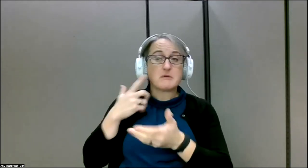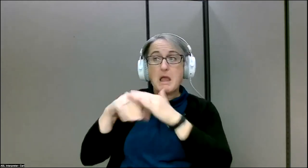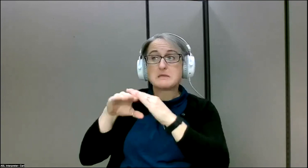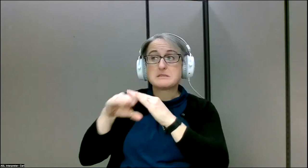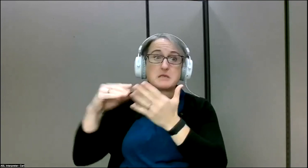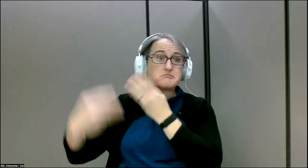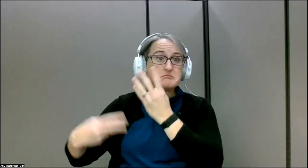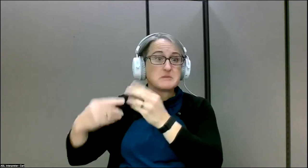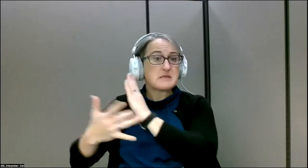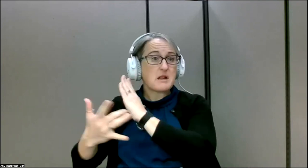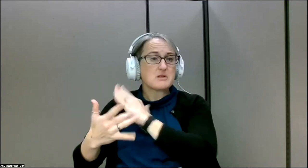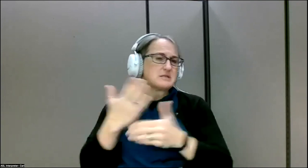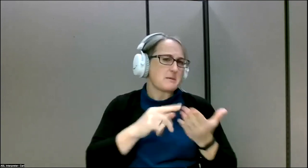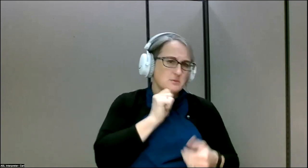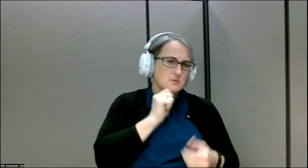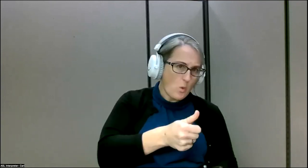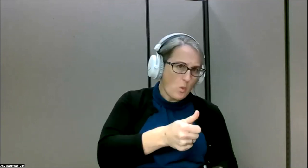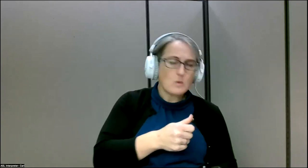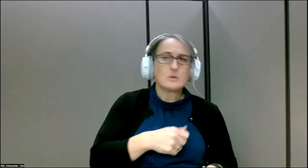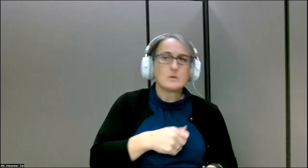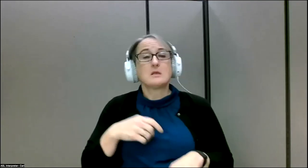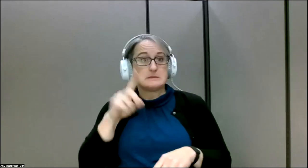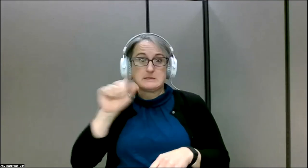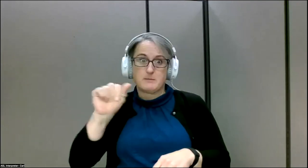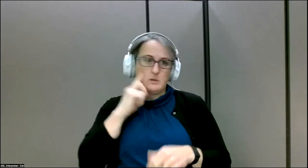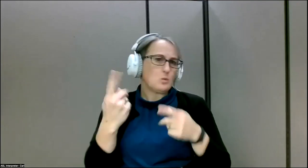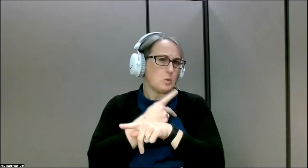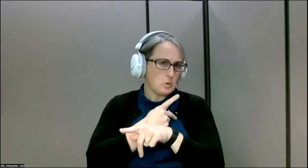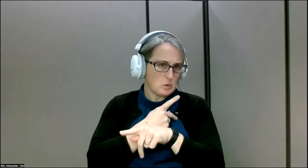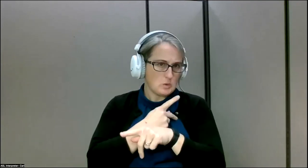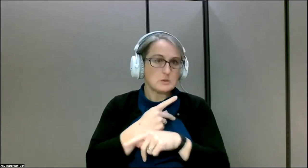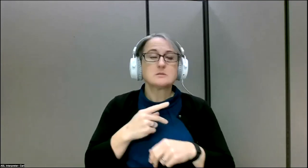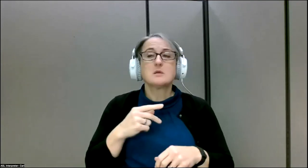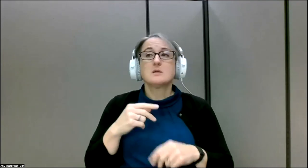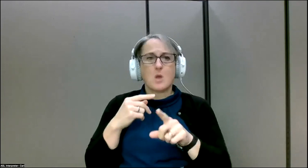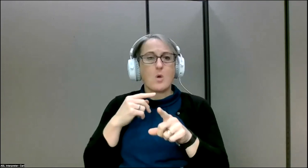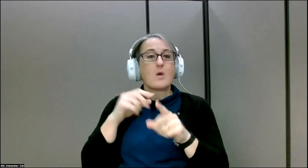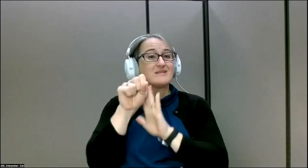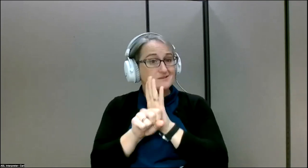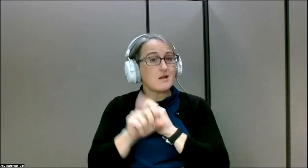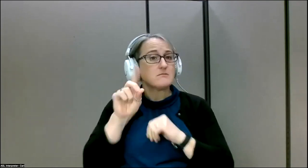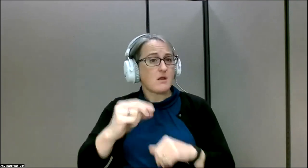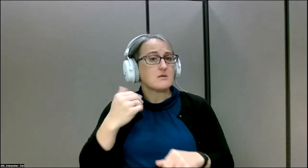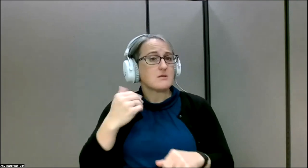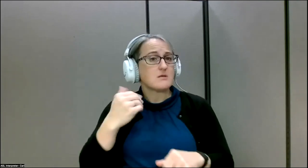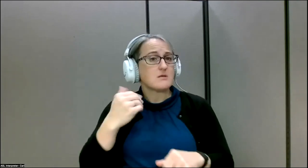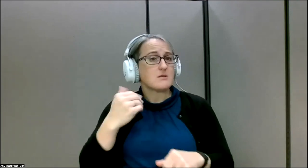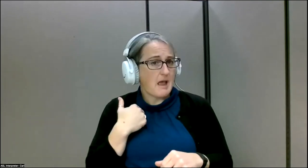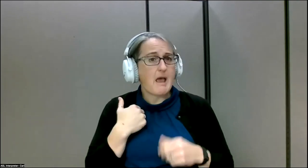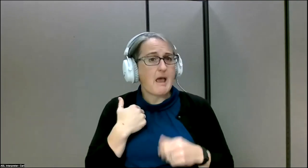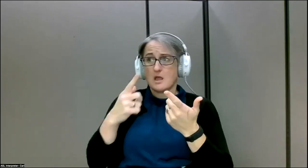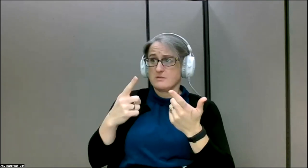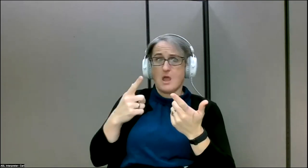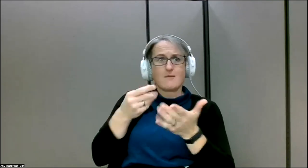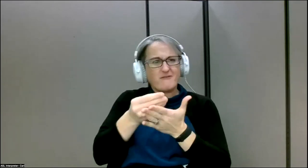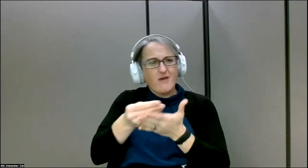I know the state has like a broadband for all effort at the state level, so hopefully that'll trickle down to closing